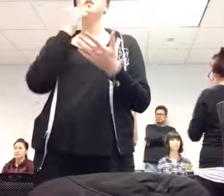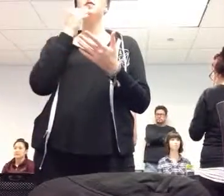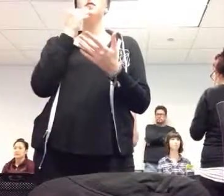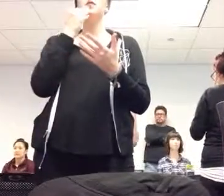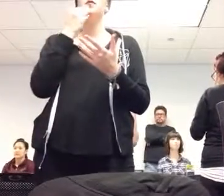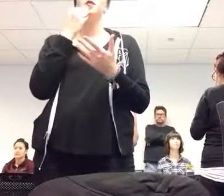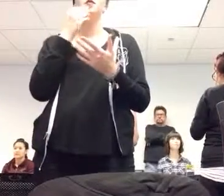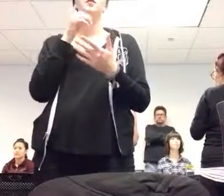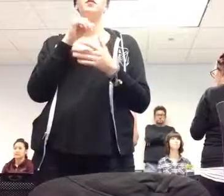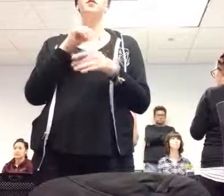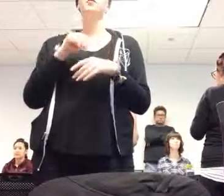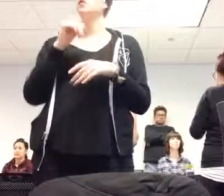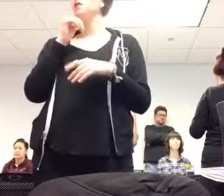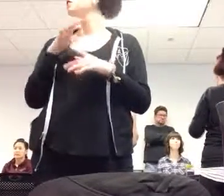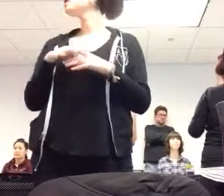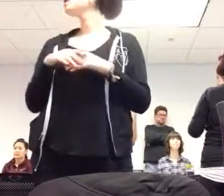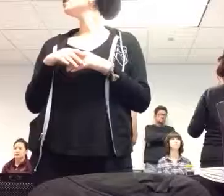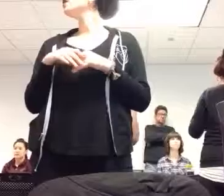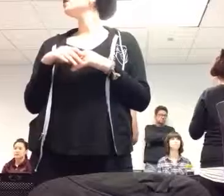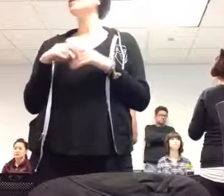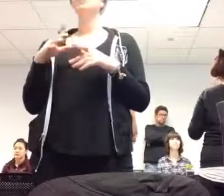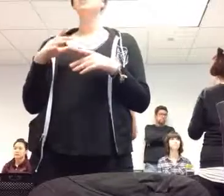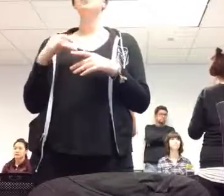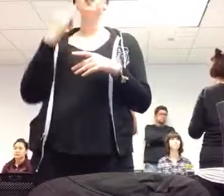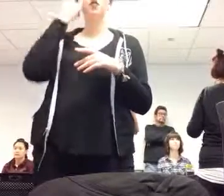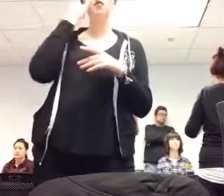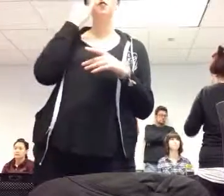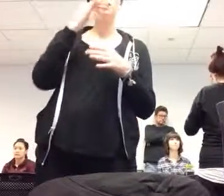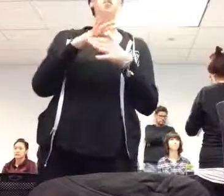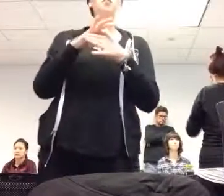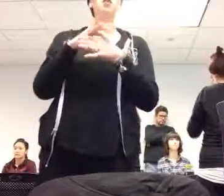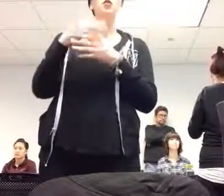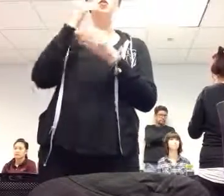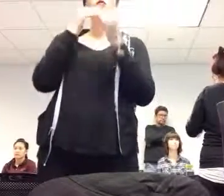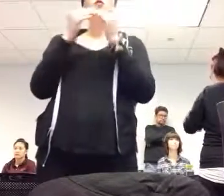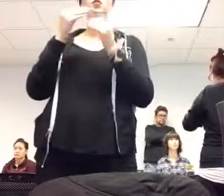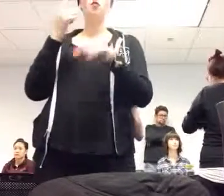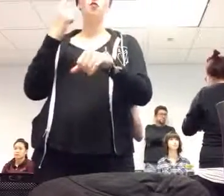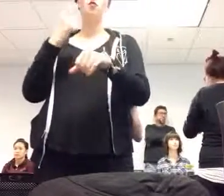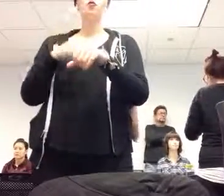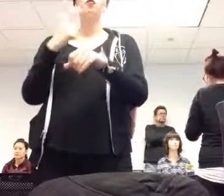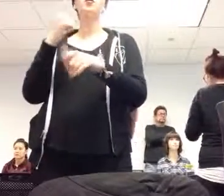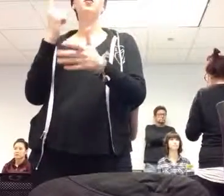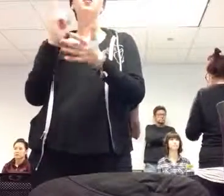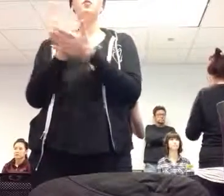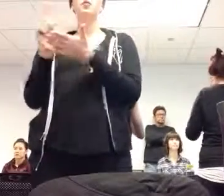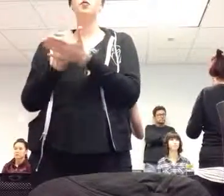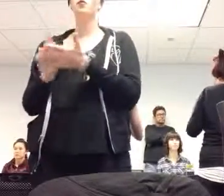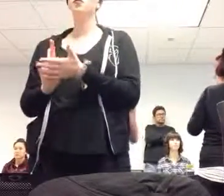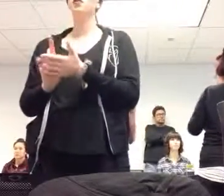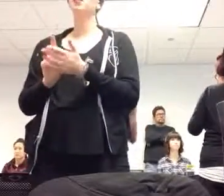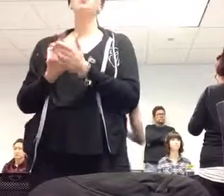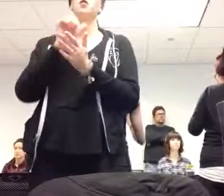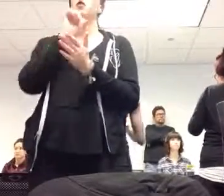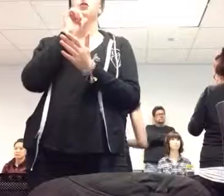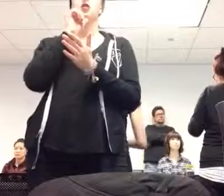meat once a week, it was rare, and then it's some kind of sausage and maybe some chicken. So you won't have beef. So the beast of burden,